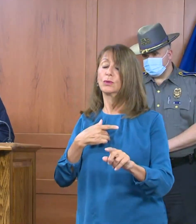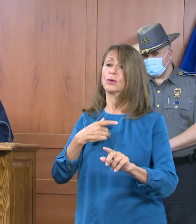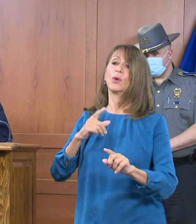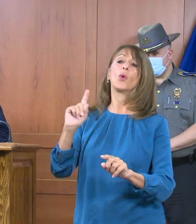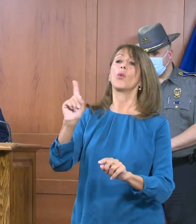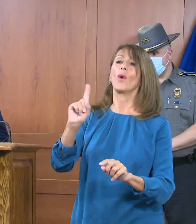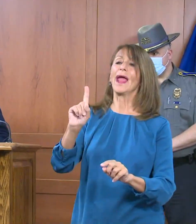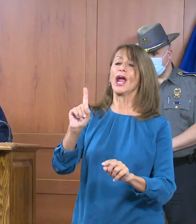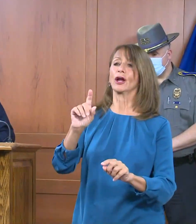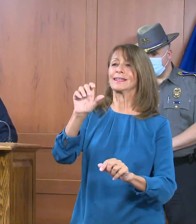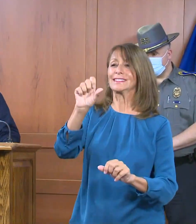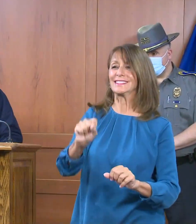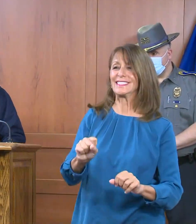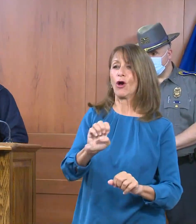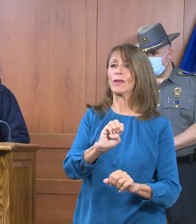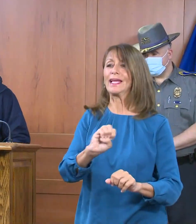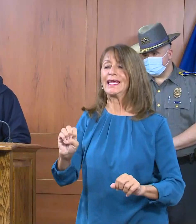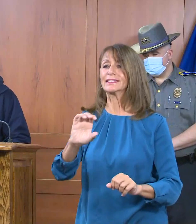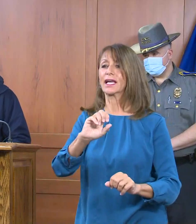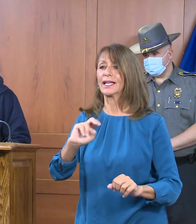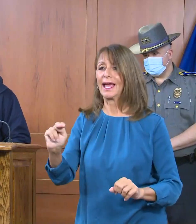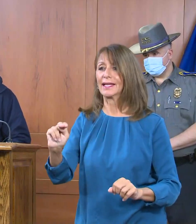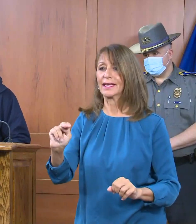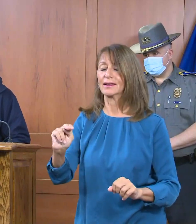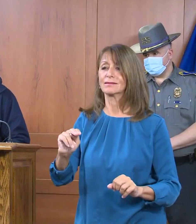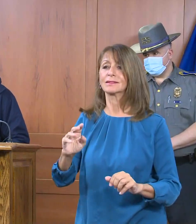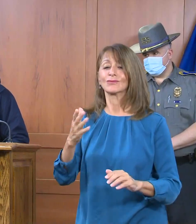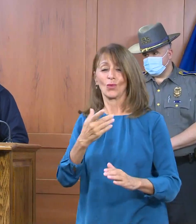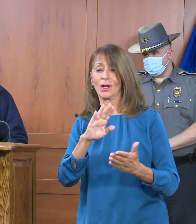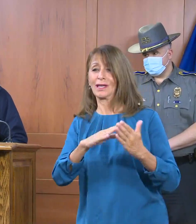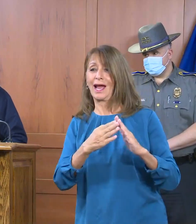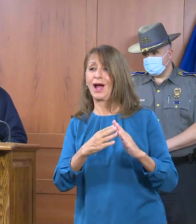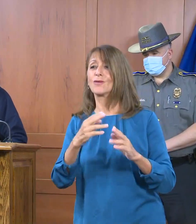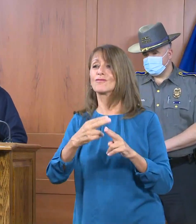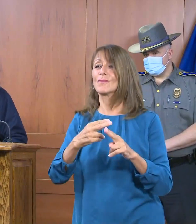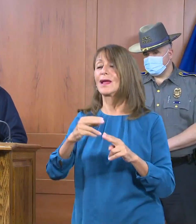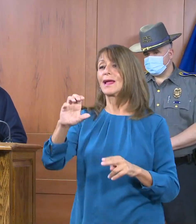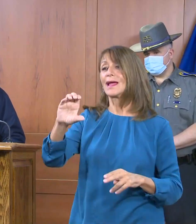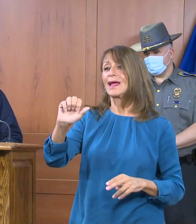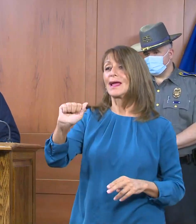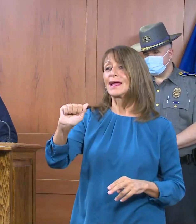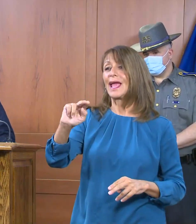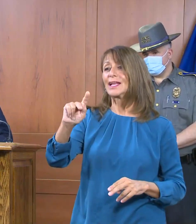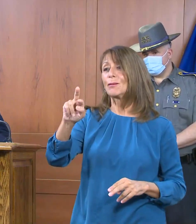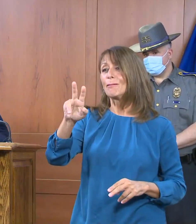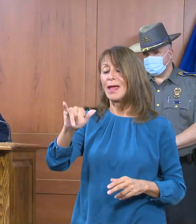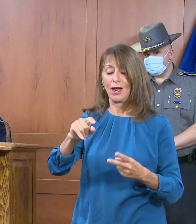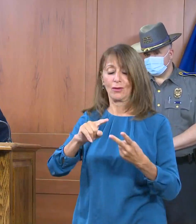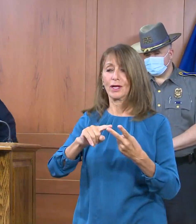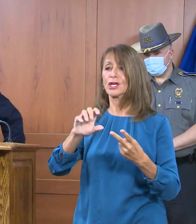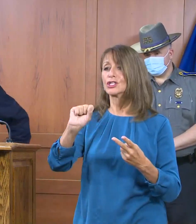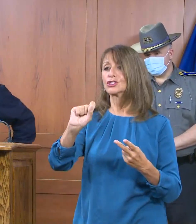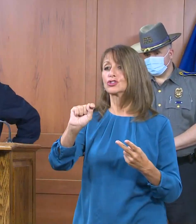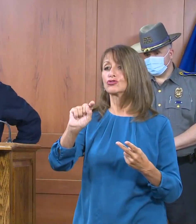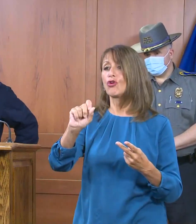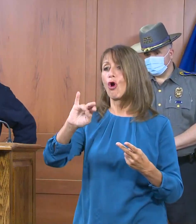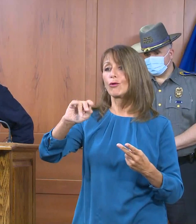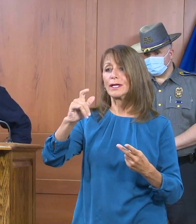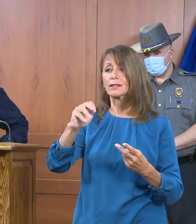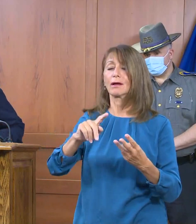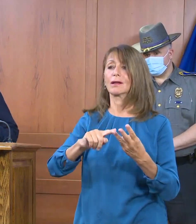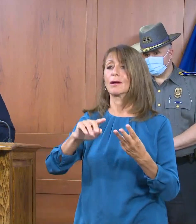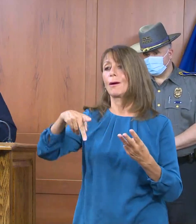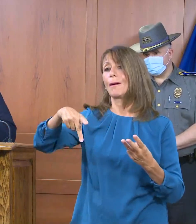in Southeast Connecticut. Canterbury, I'm afraid, seems to be number one, Stonington number two, Plainfield and